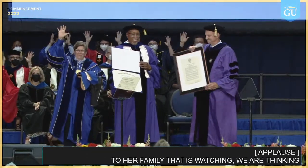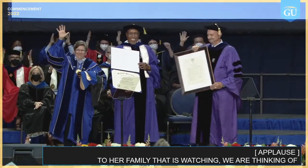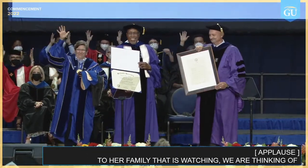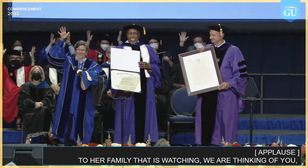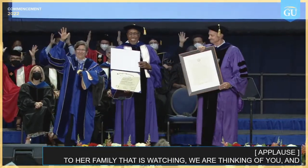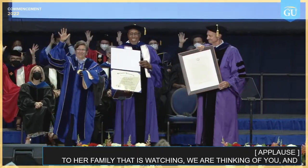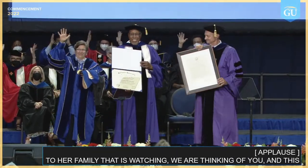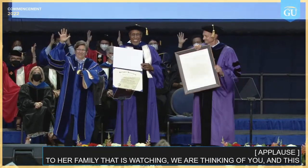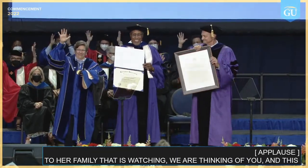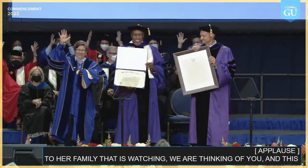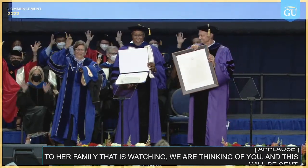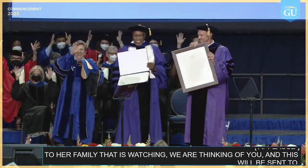Casterline.